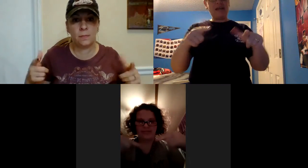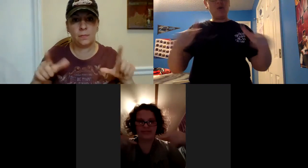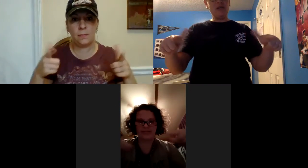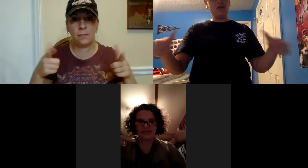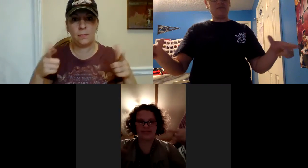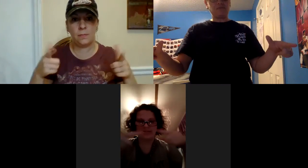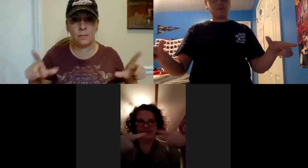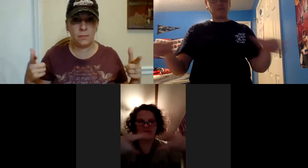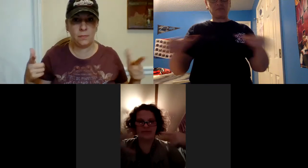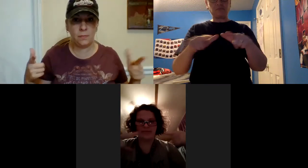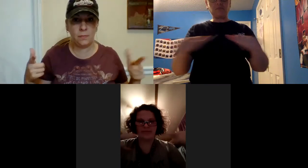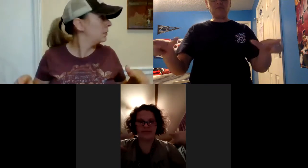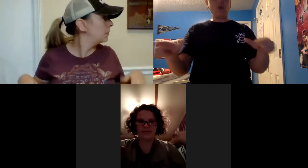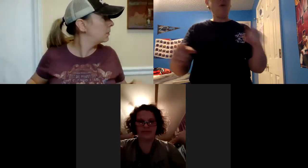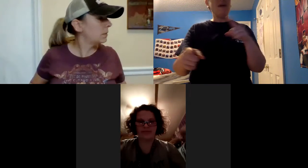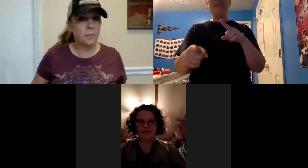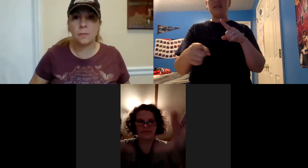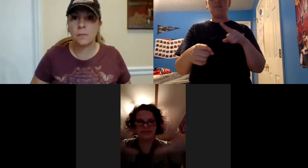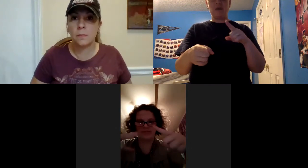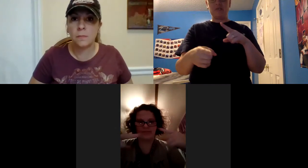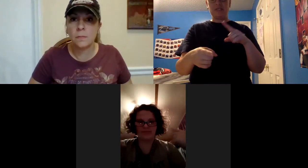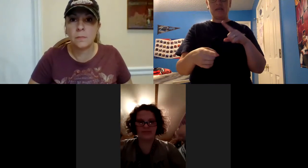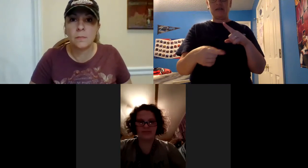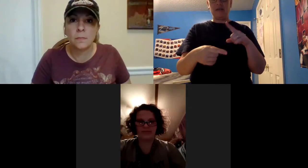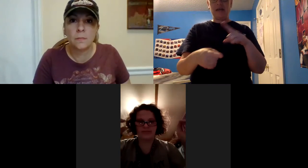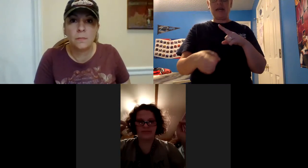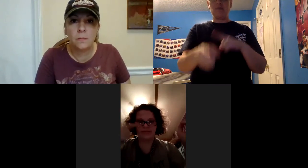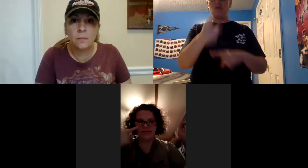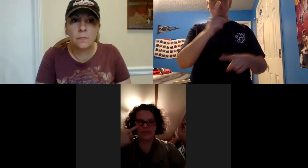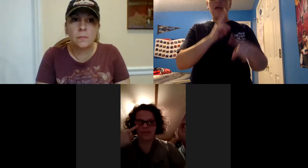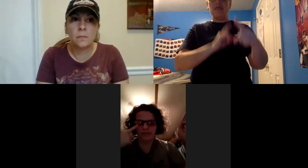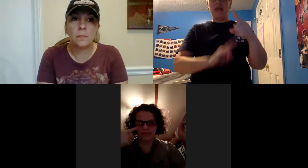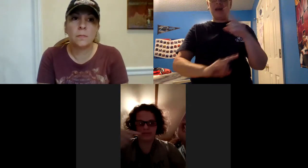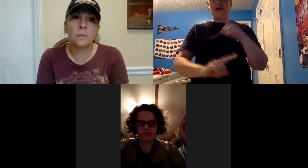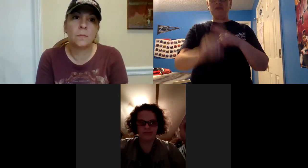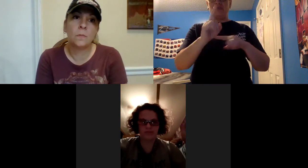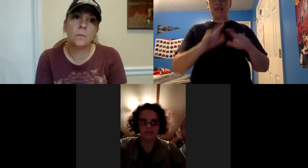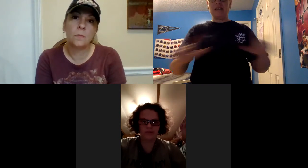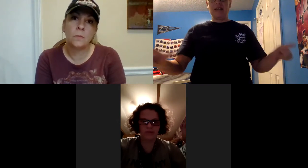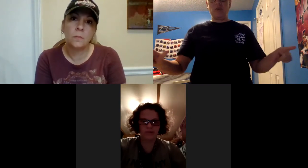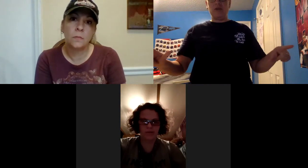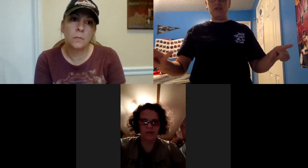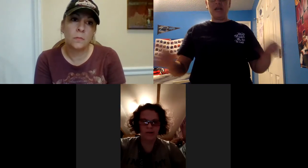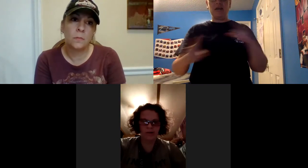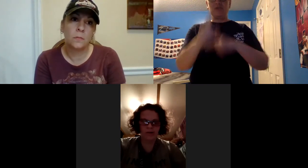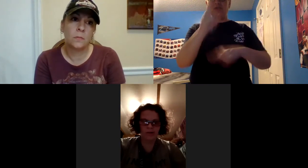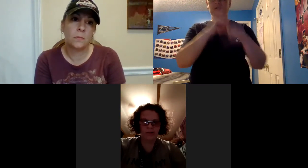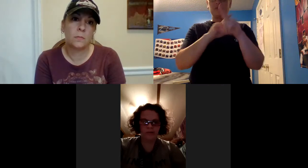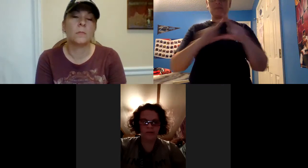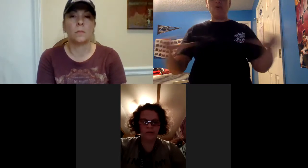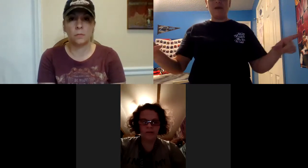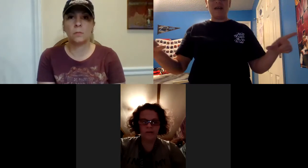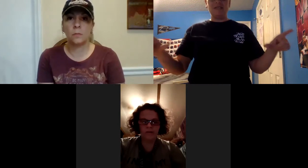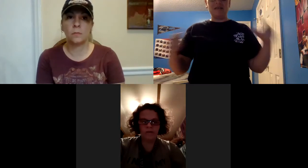for language. Or I was telling Amber that I'll do sign language, and I'll